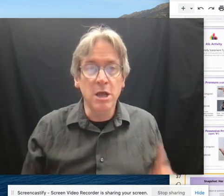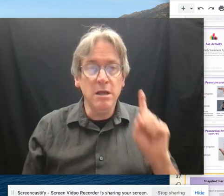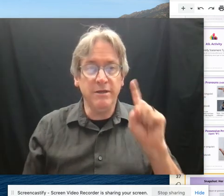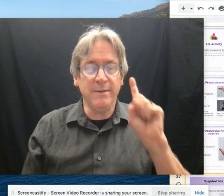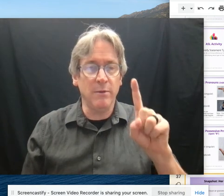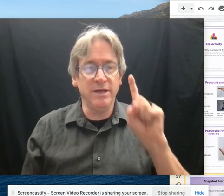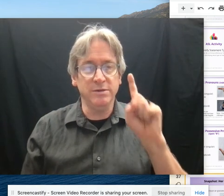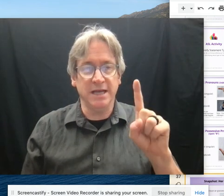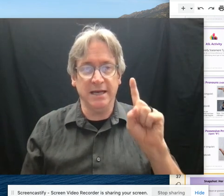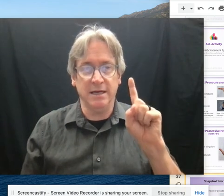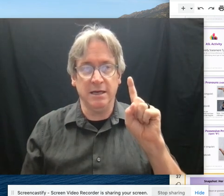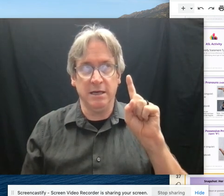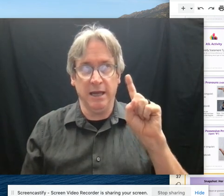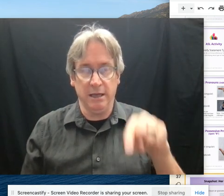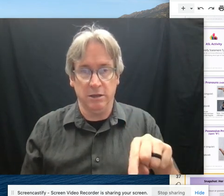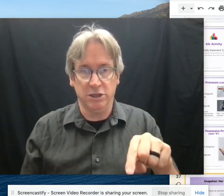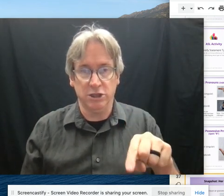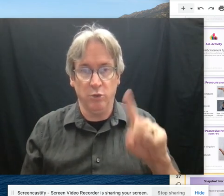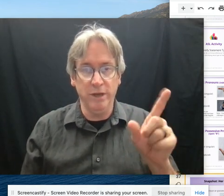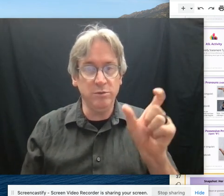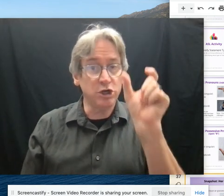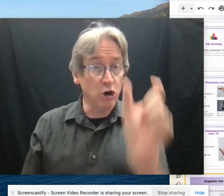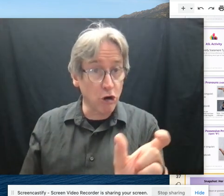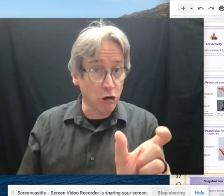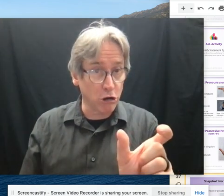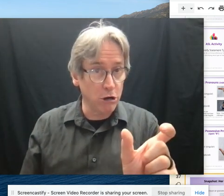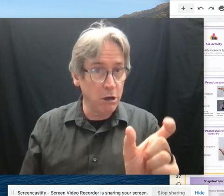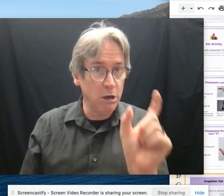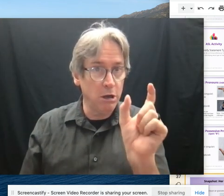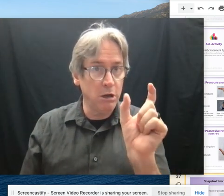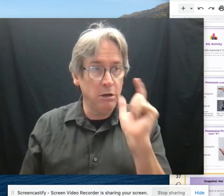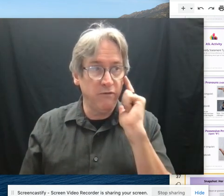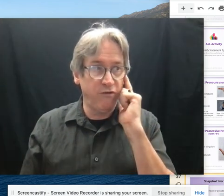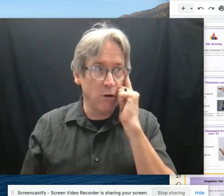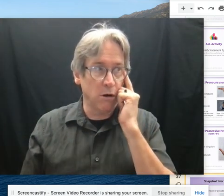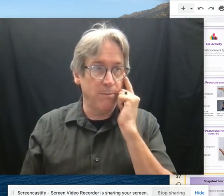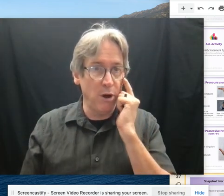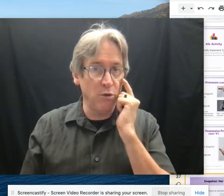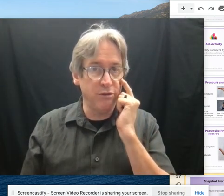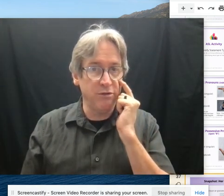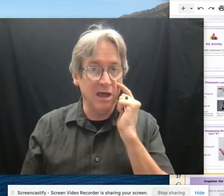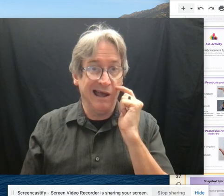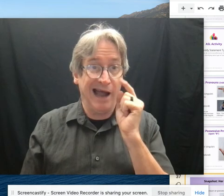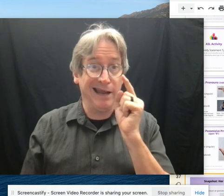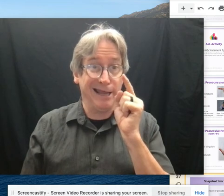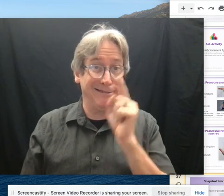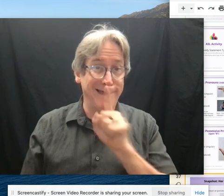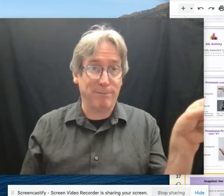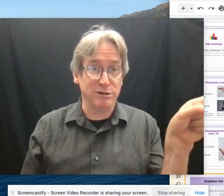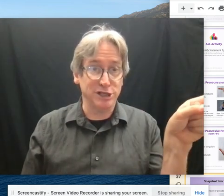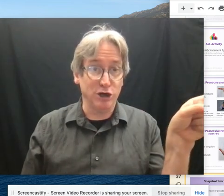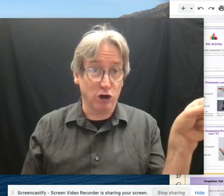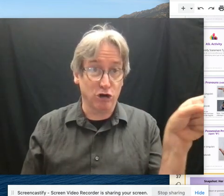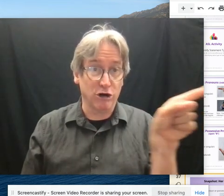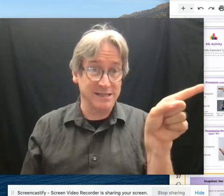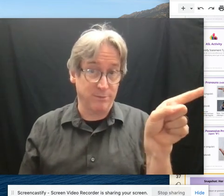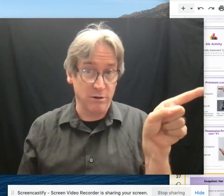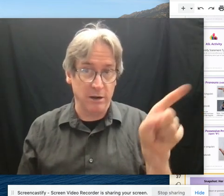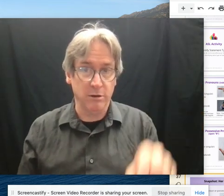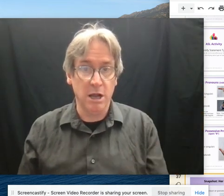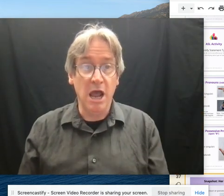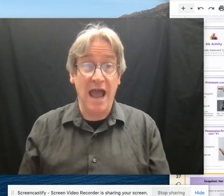But think about how we use in English. We use her for both. I like that person, her,